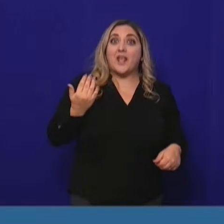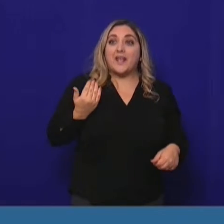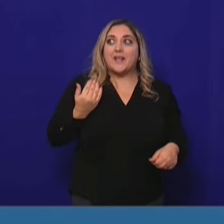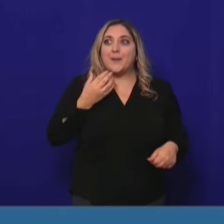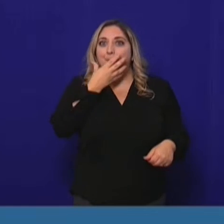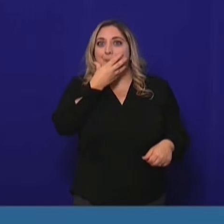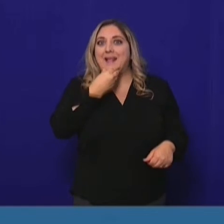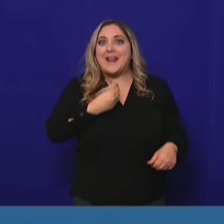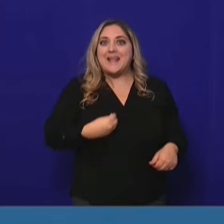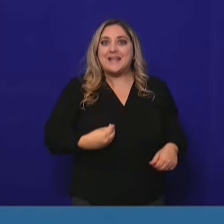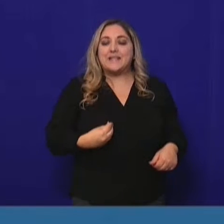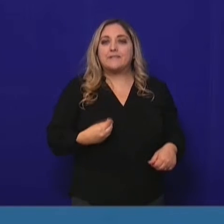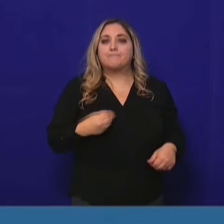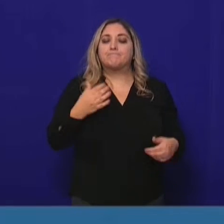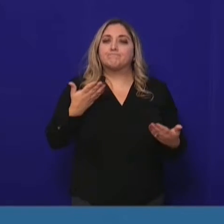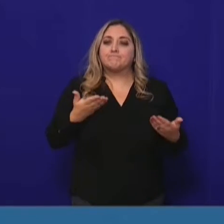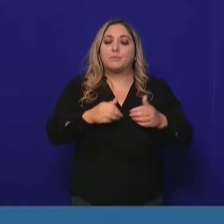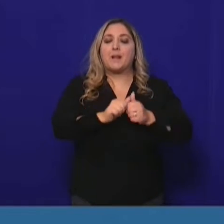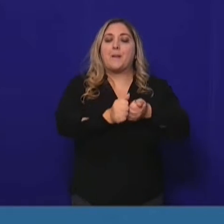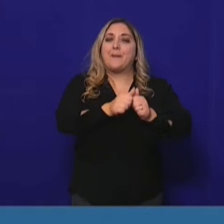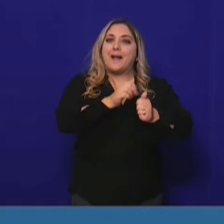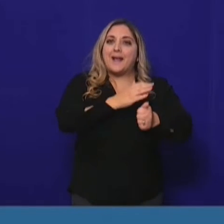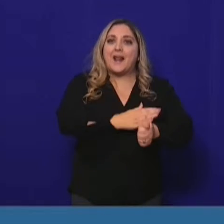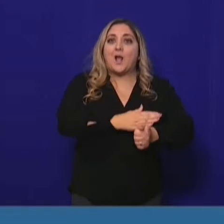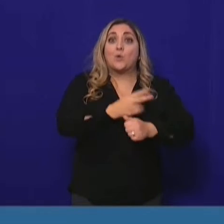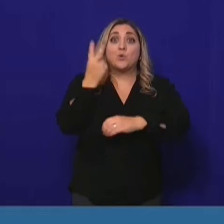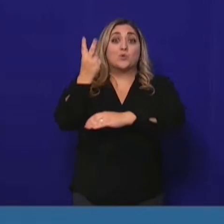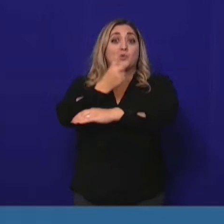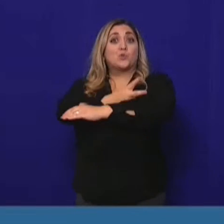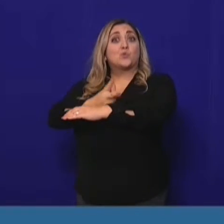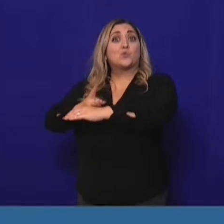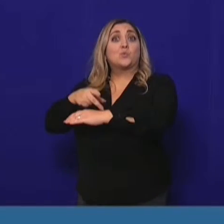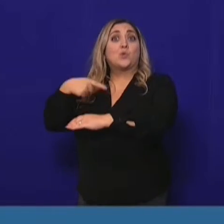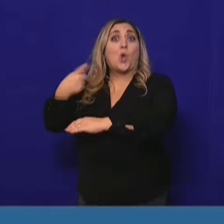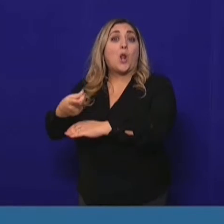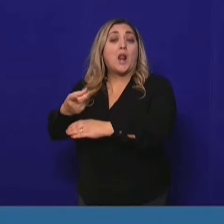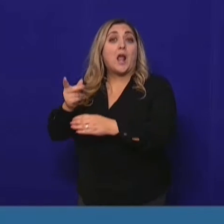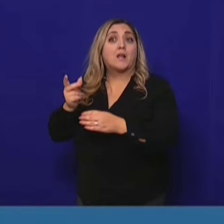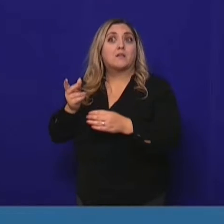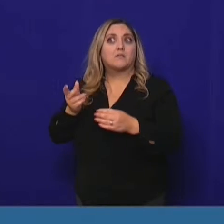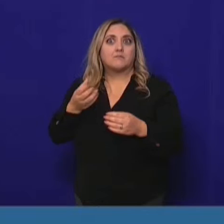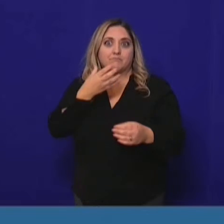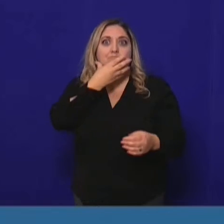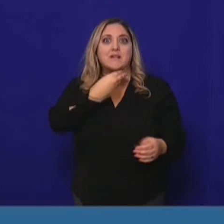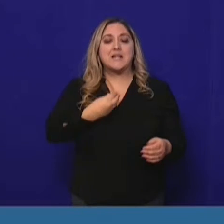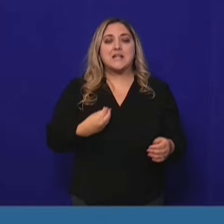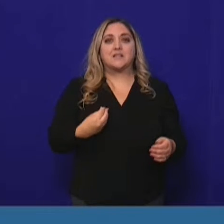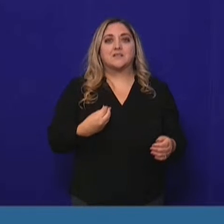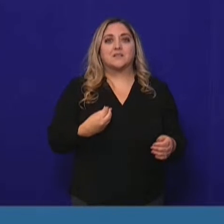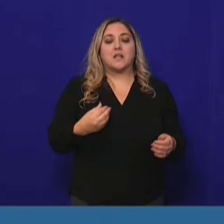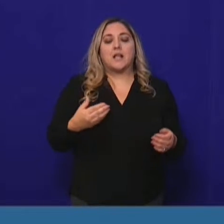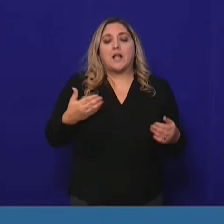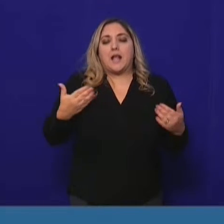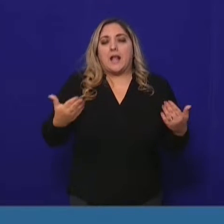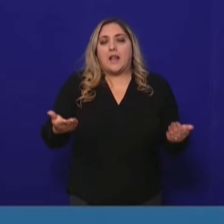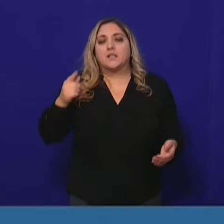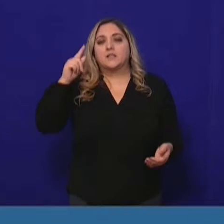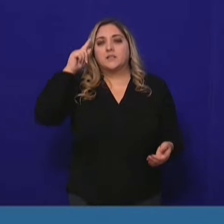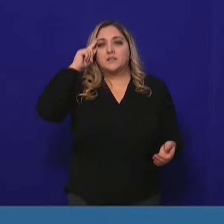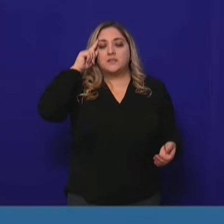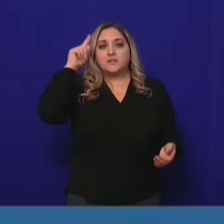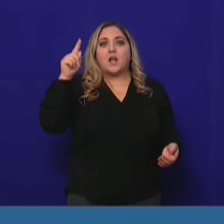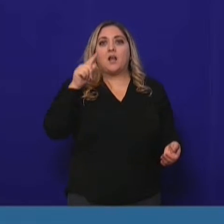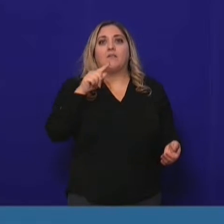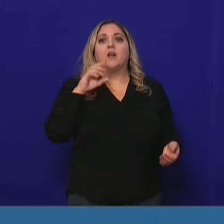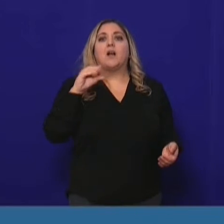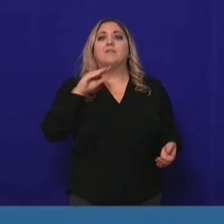qegħdin jippreparaw propju għall-miliet, mistax oħra bħallum il-ma min irid ikun il-miliet u allura naf li jkun hawn nies